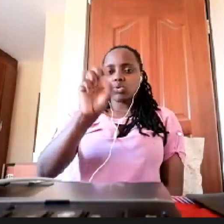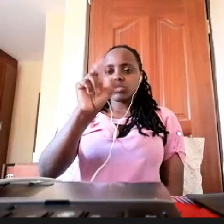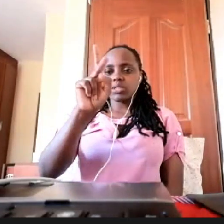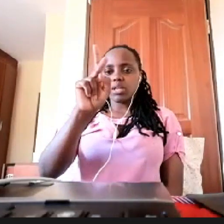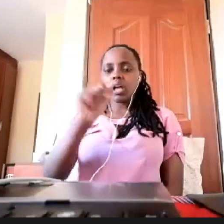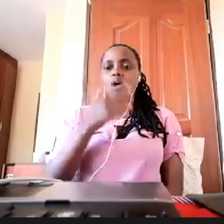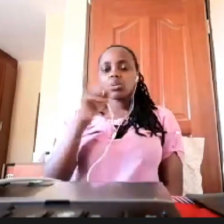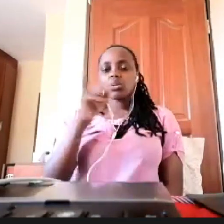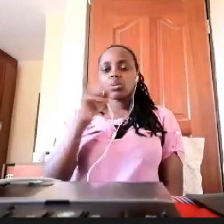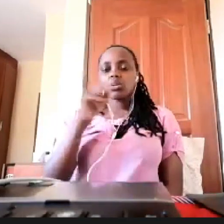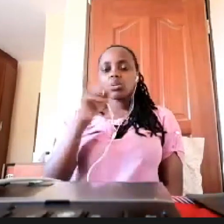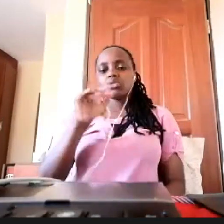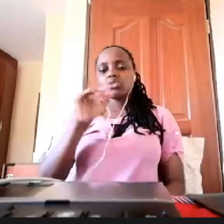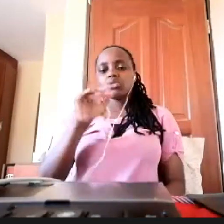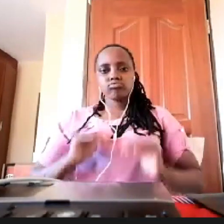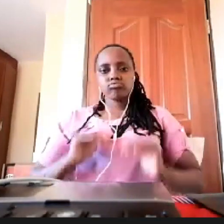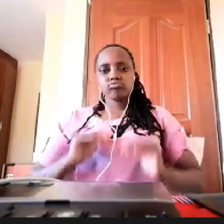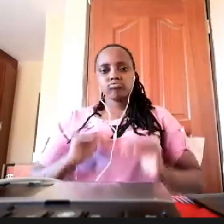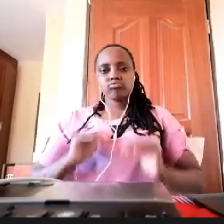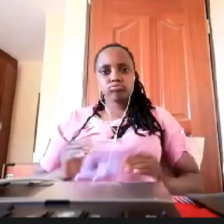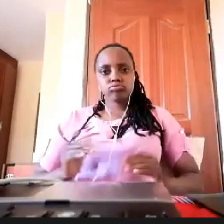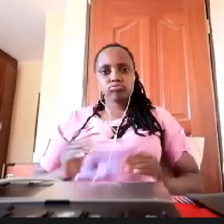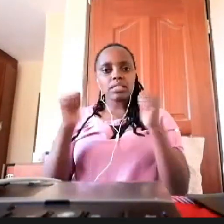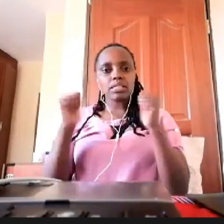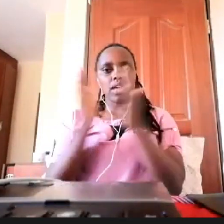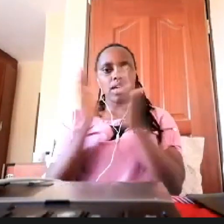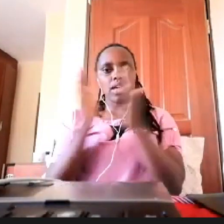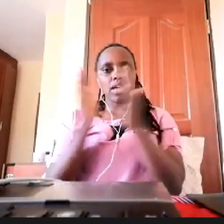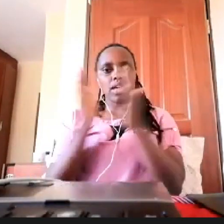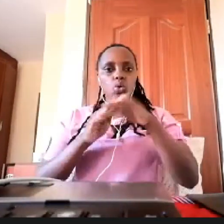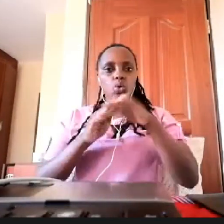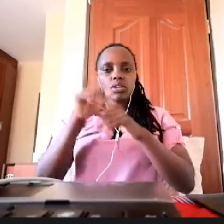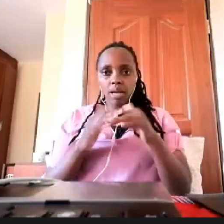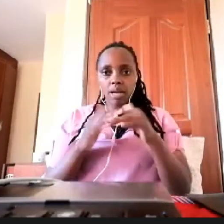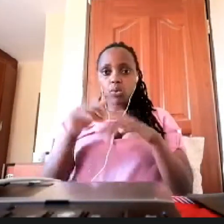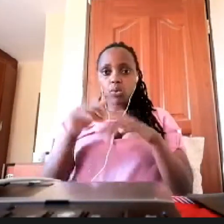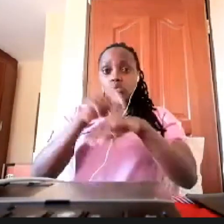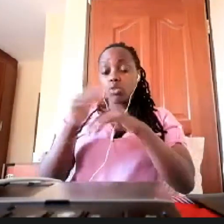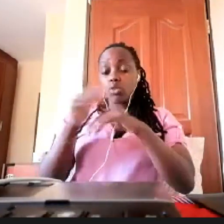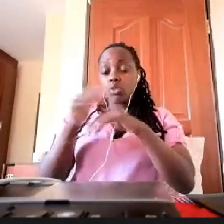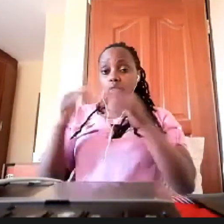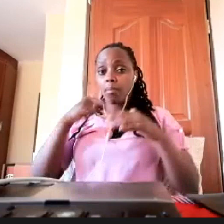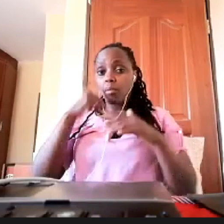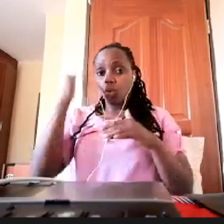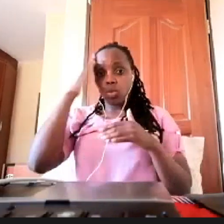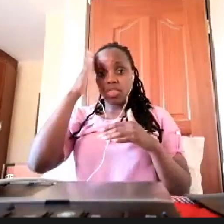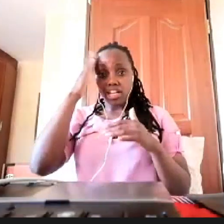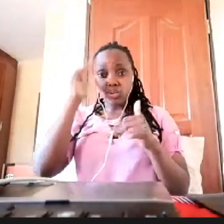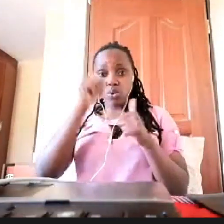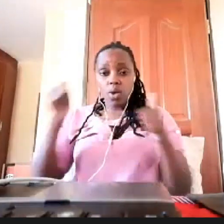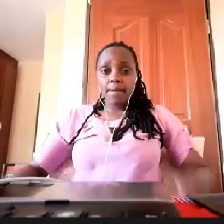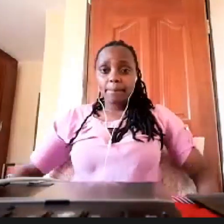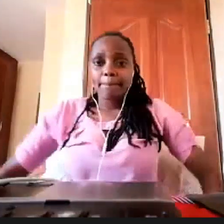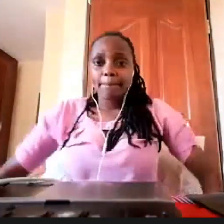we wanted them to be relaxed, secure, and comfortable in the company of the people they are familiar